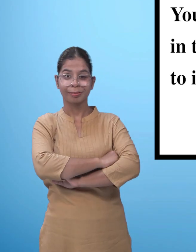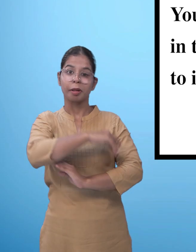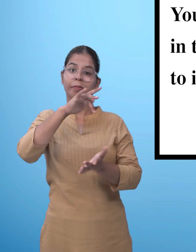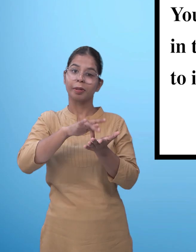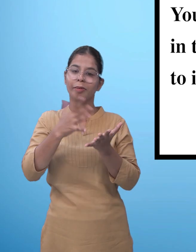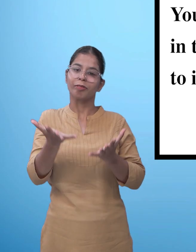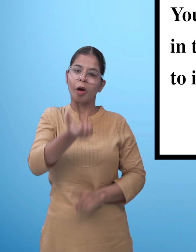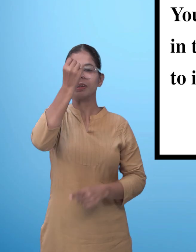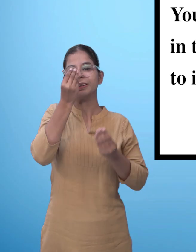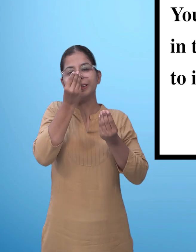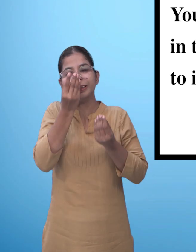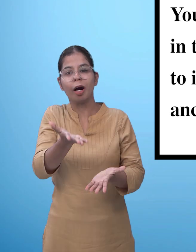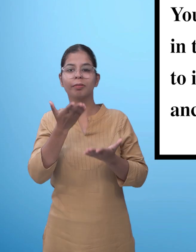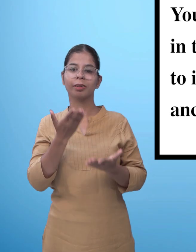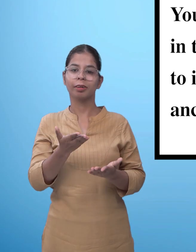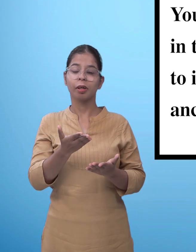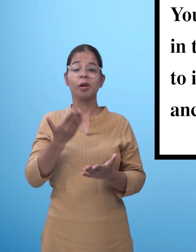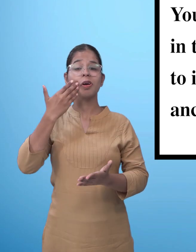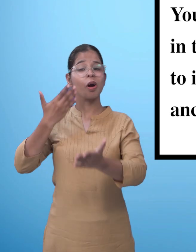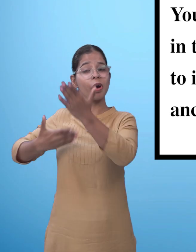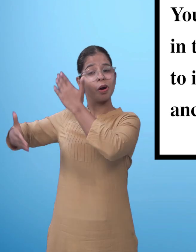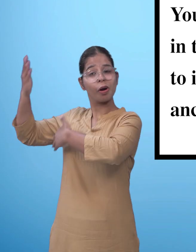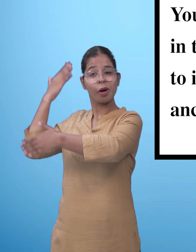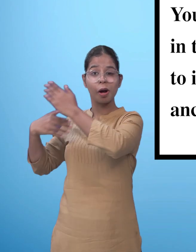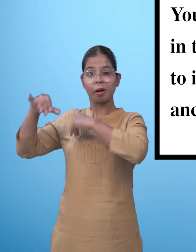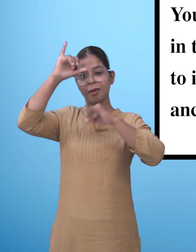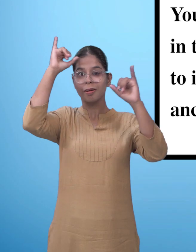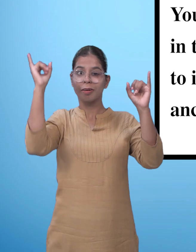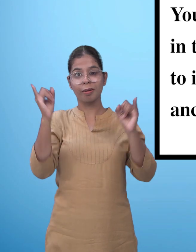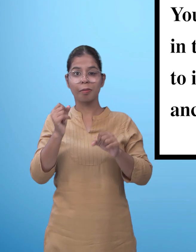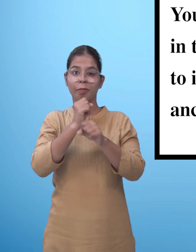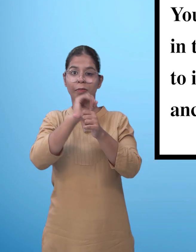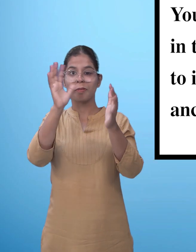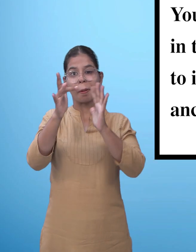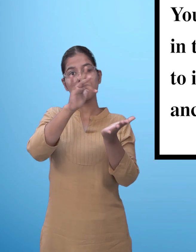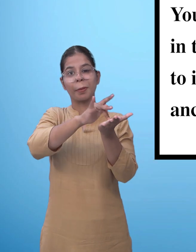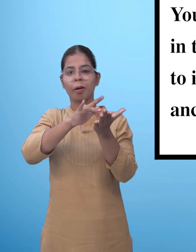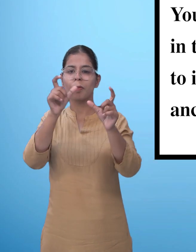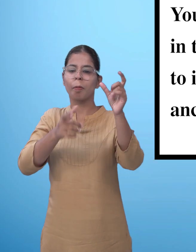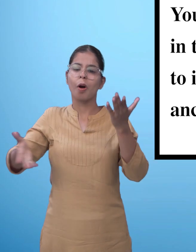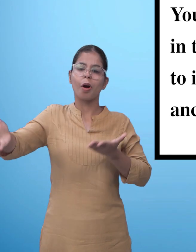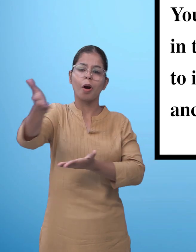Cape Kumari. It looks like ancient Indians knew their geography well.